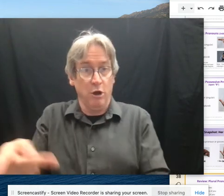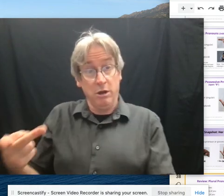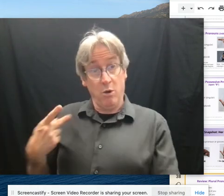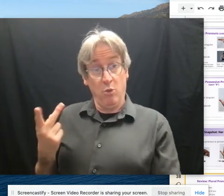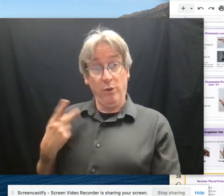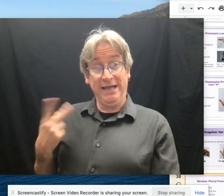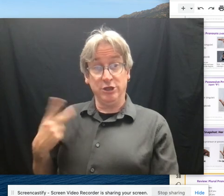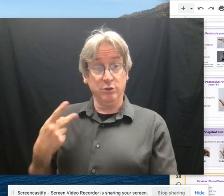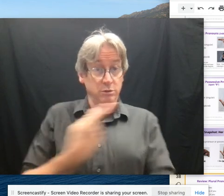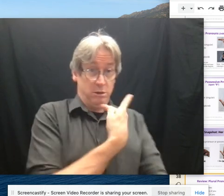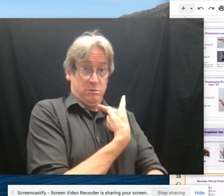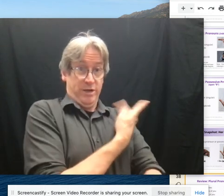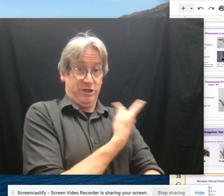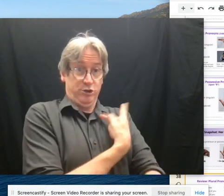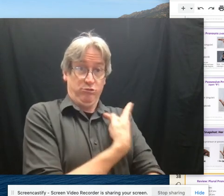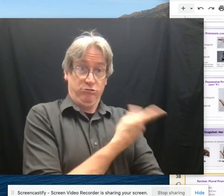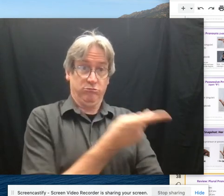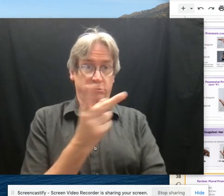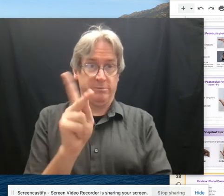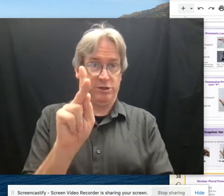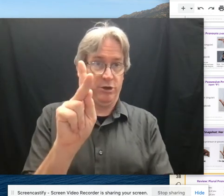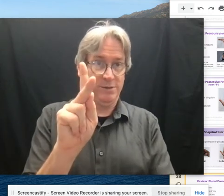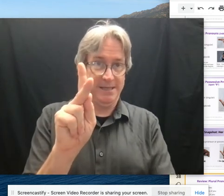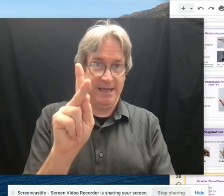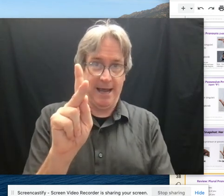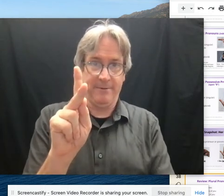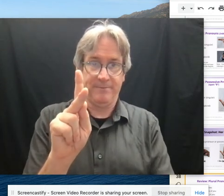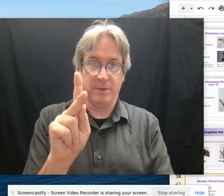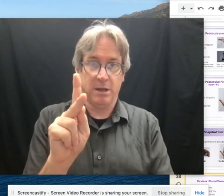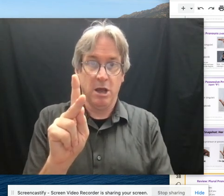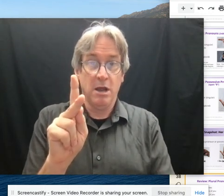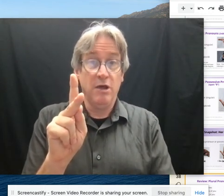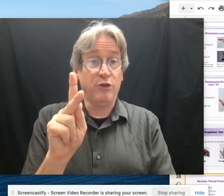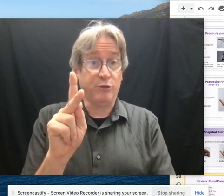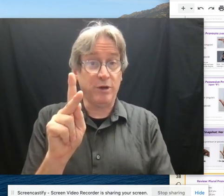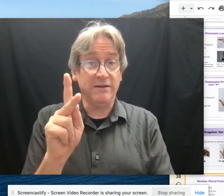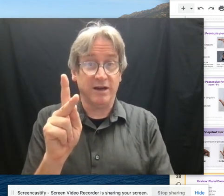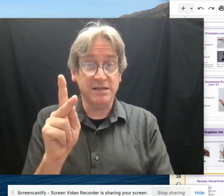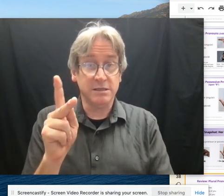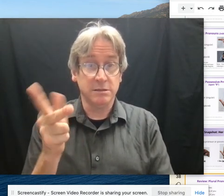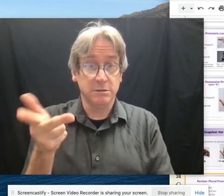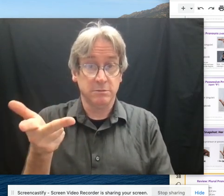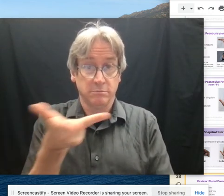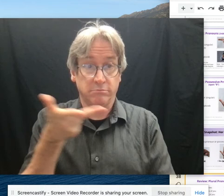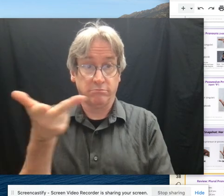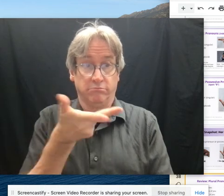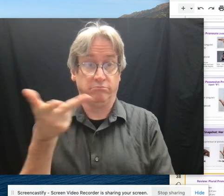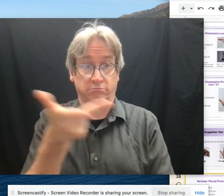two. We two. Right? So you're using the K. 3 of us.